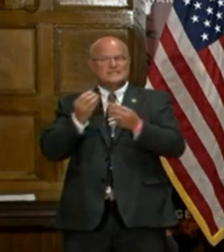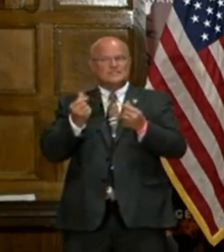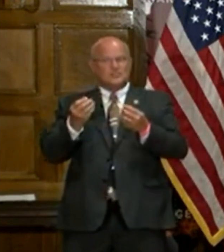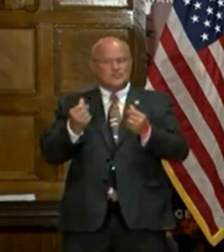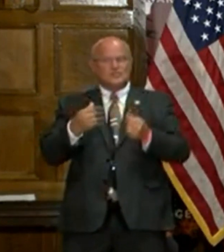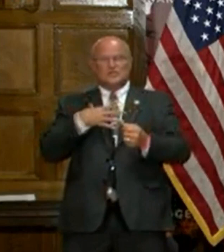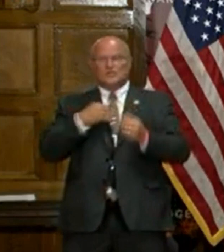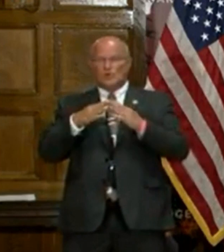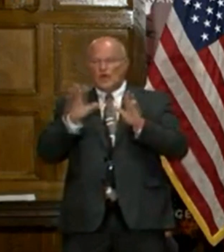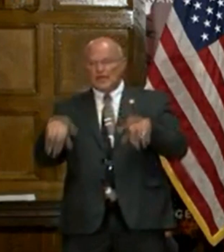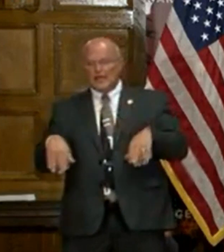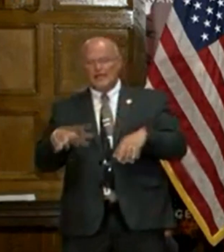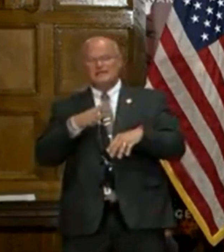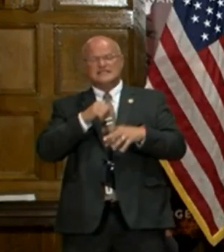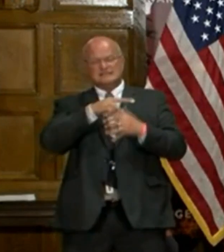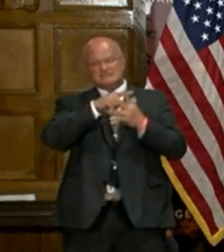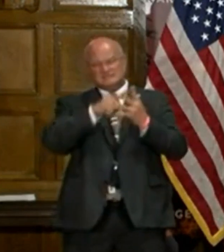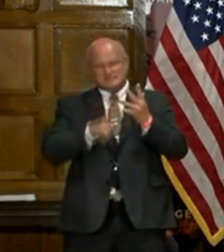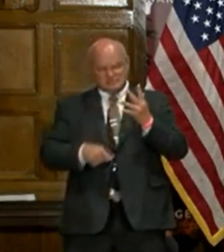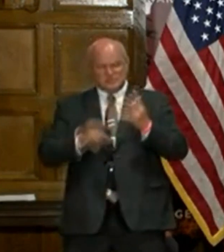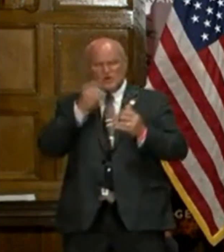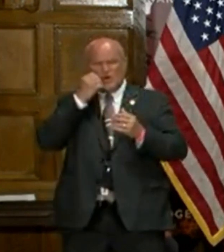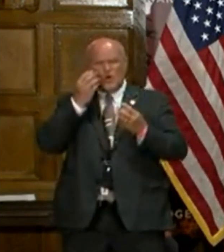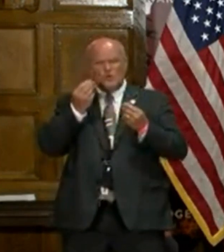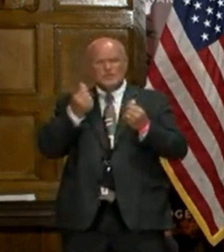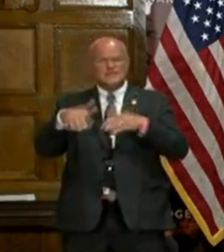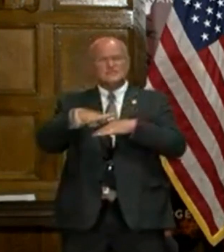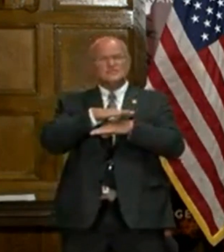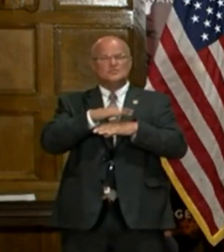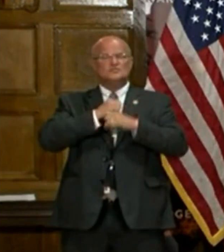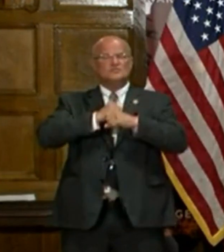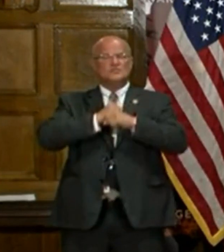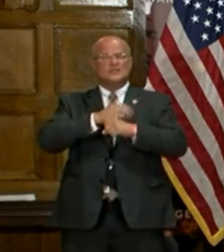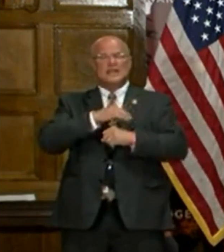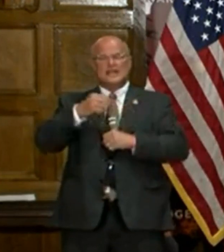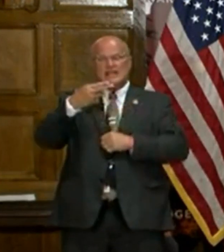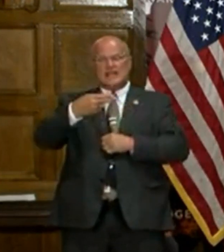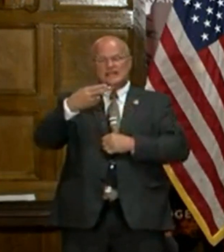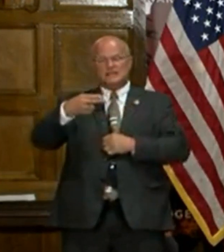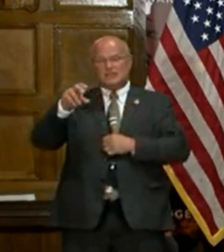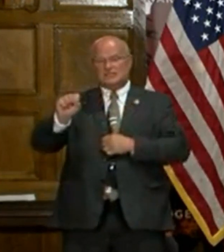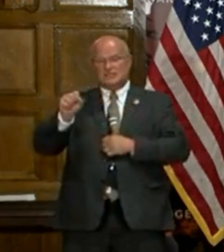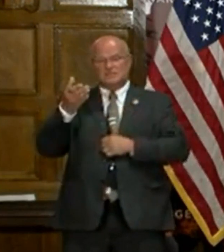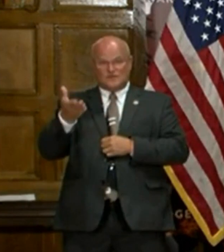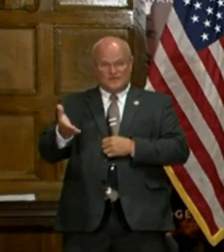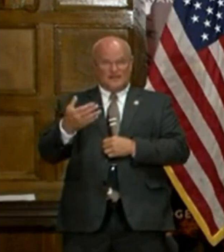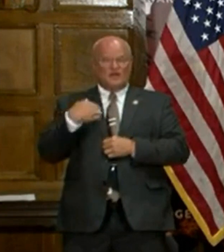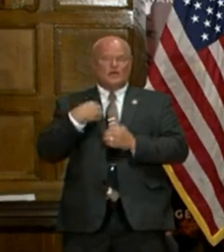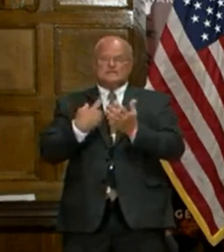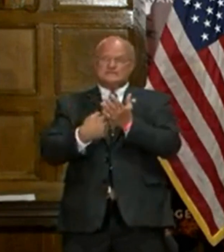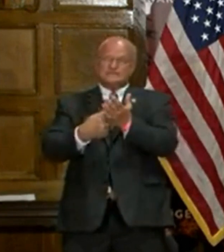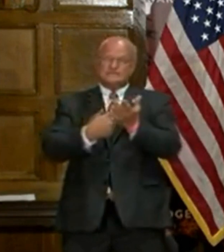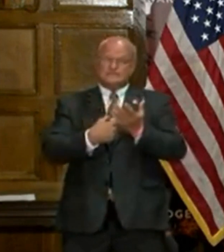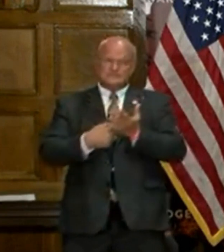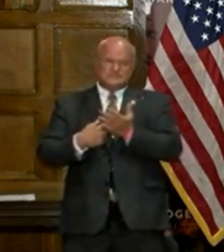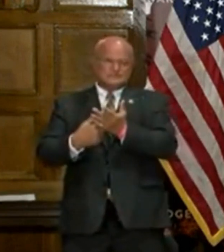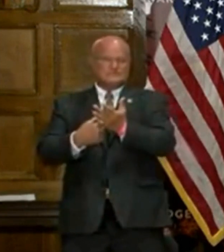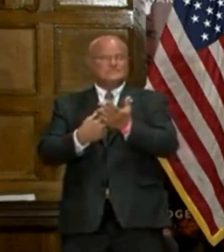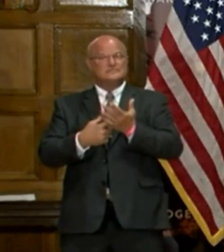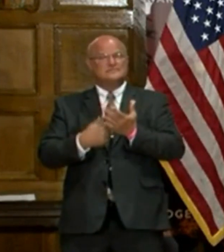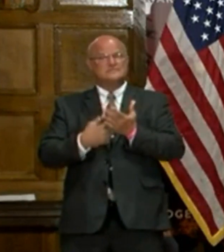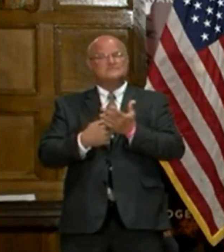House, and we had most significantly the HHS was there, that we spent a significant amount of